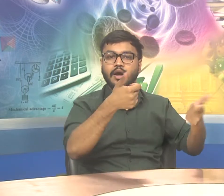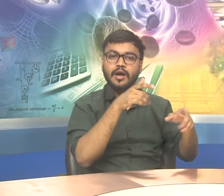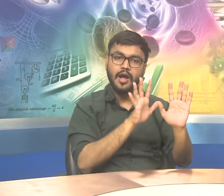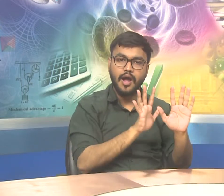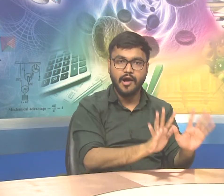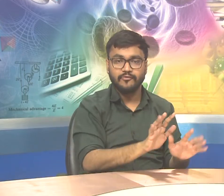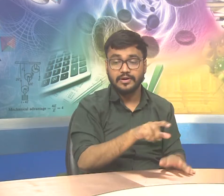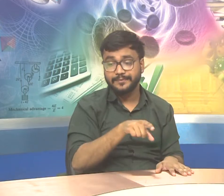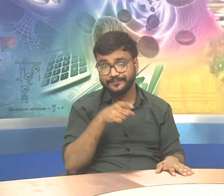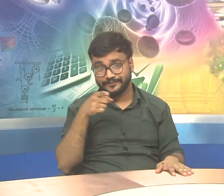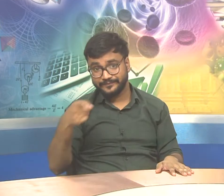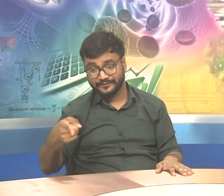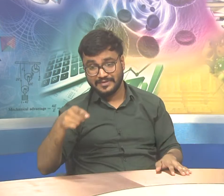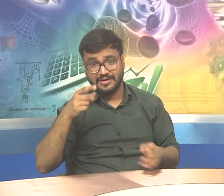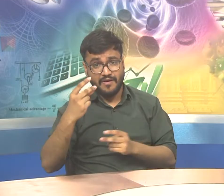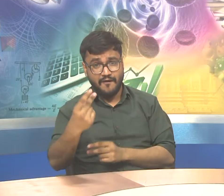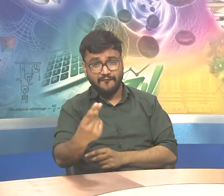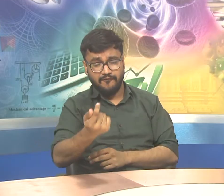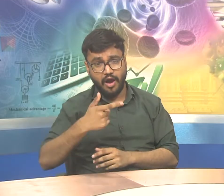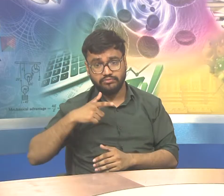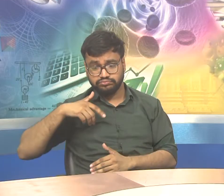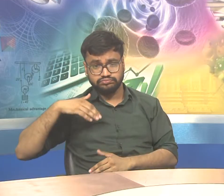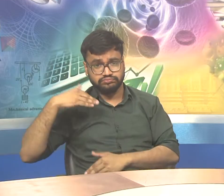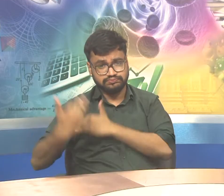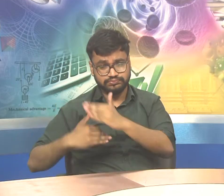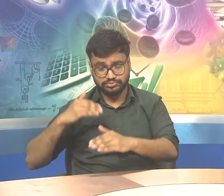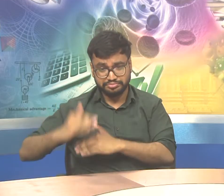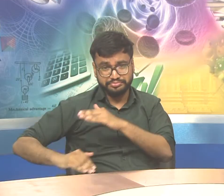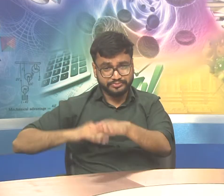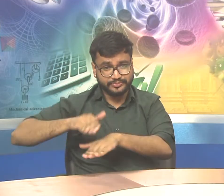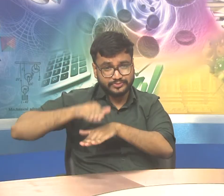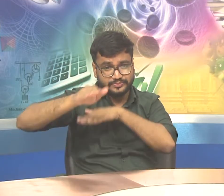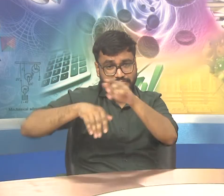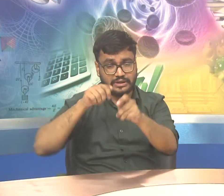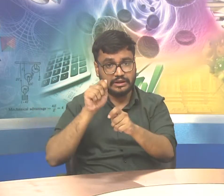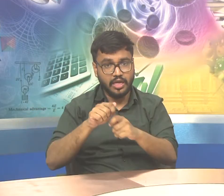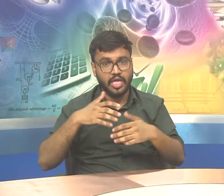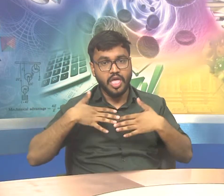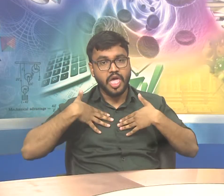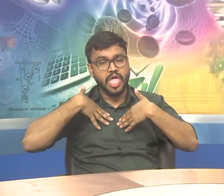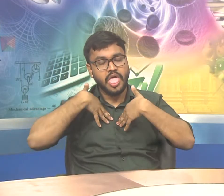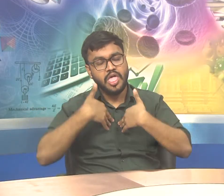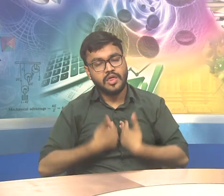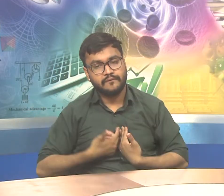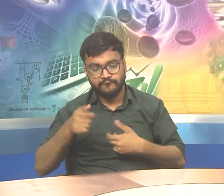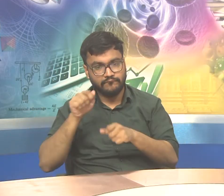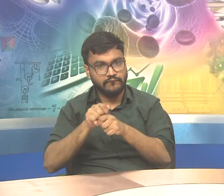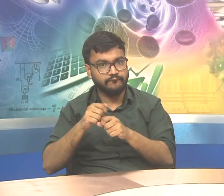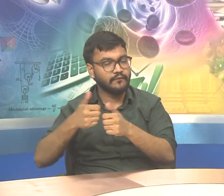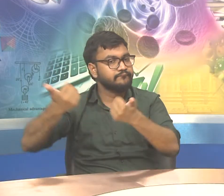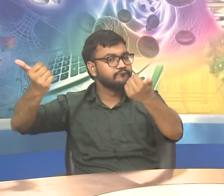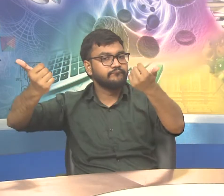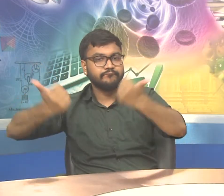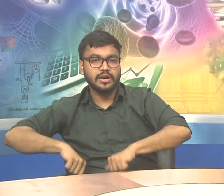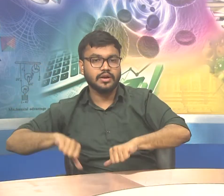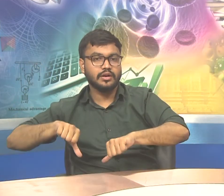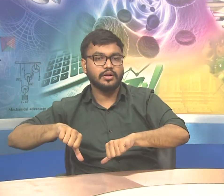And the reasons is because you do the same work in less time. Doing work in less